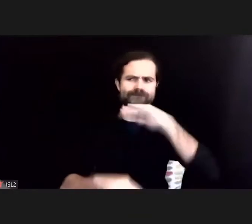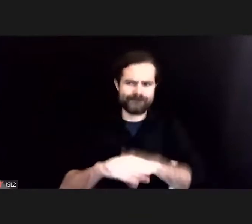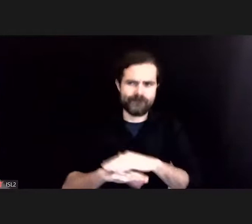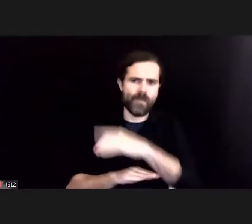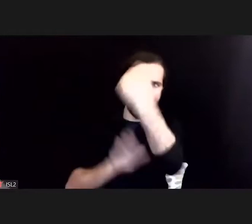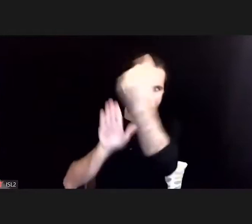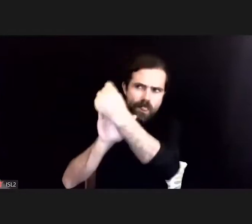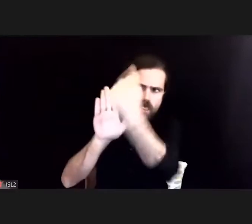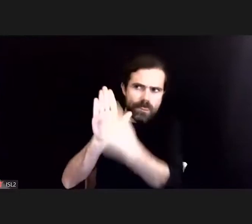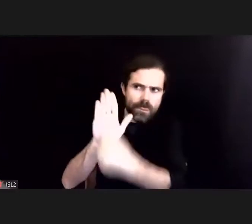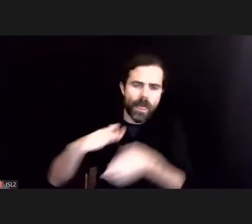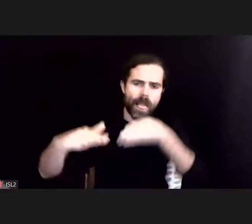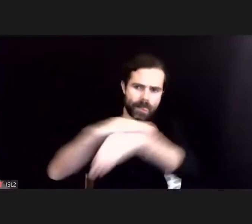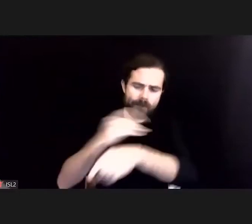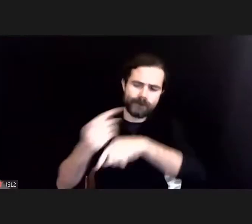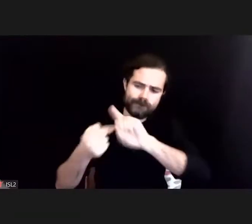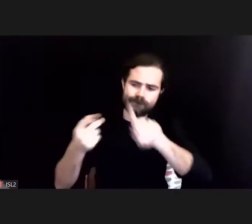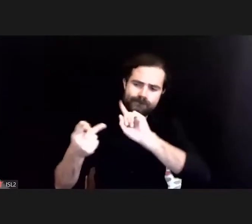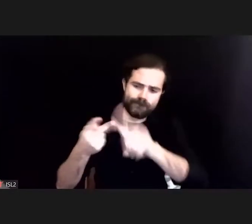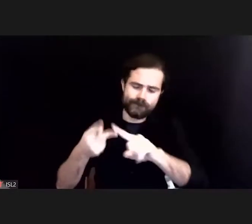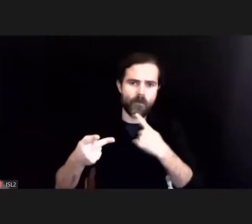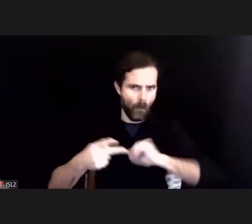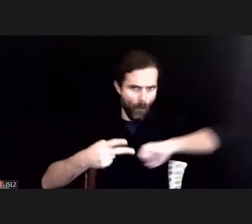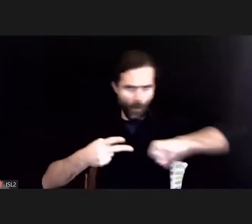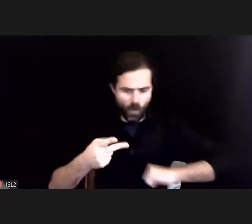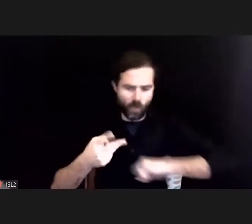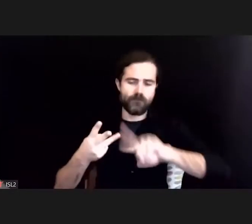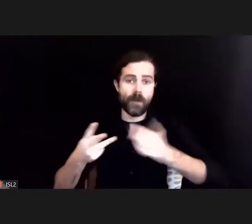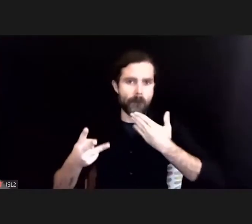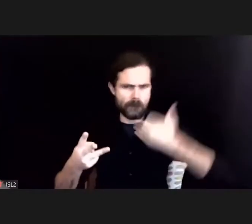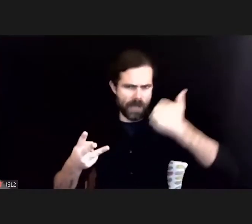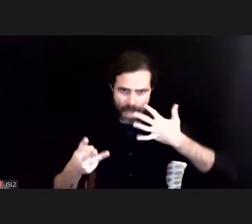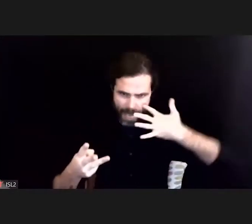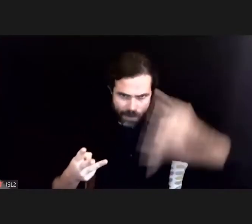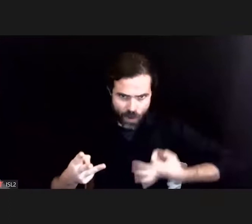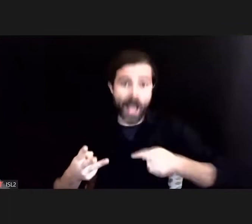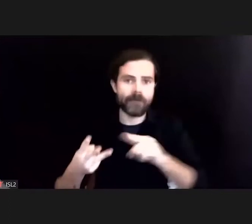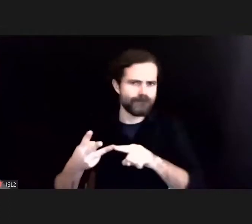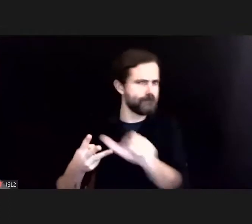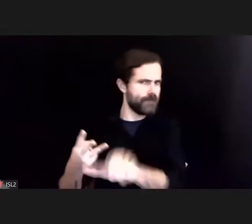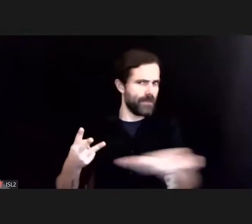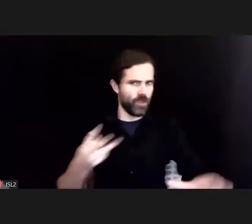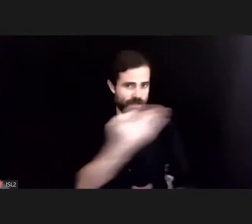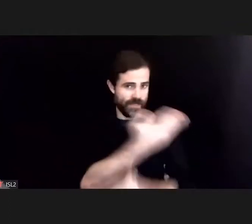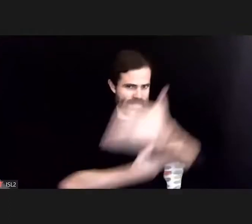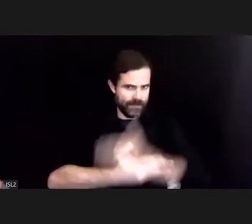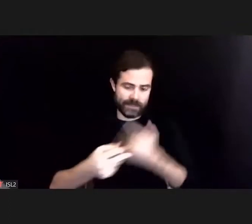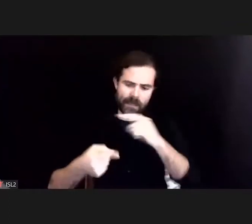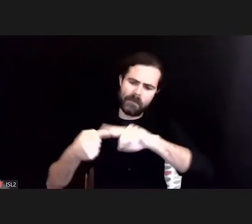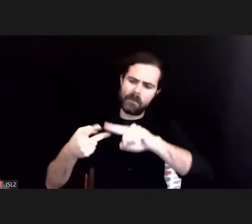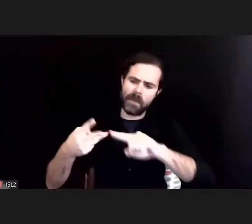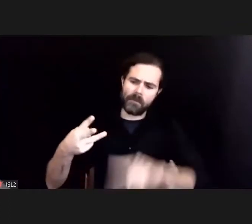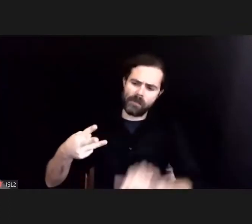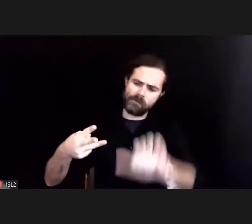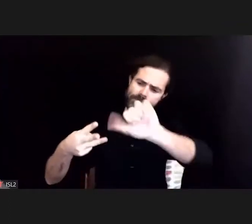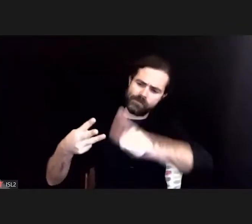category, state of maturity, and real improvement of people with disability. To facilitate the evaluator's work,